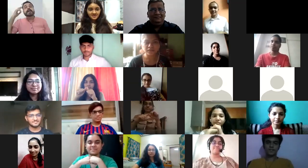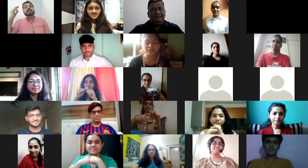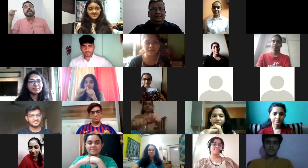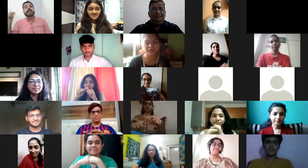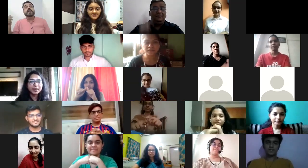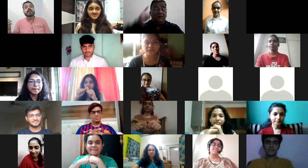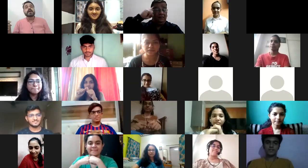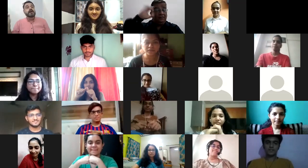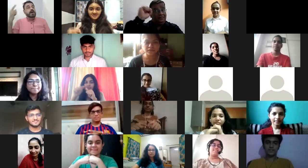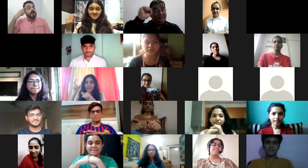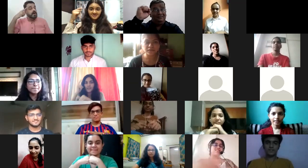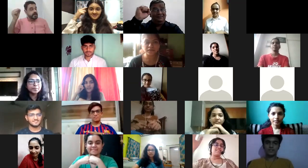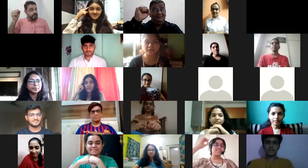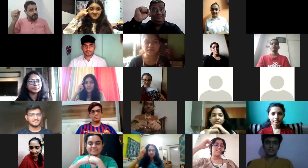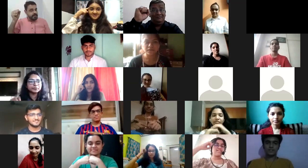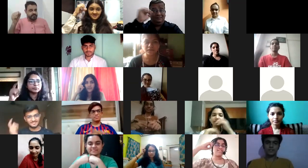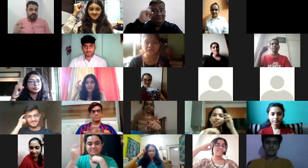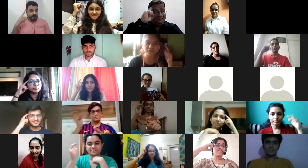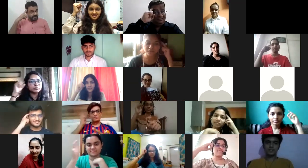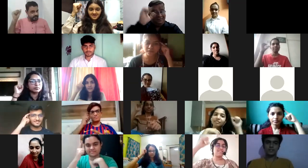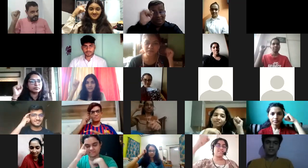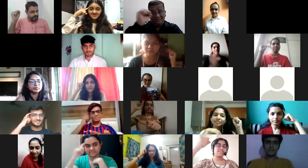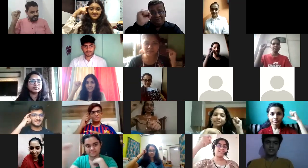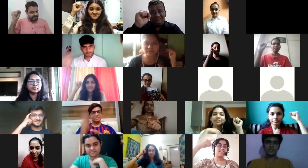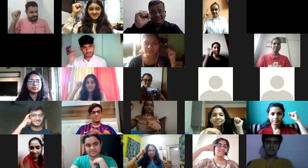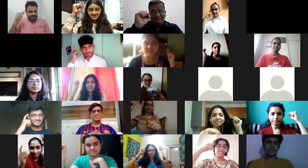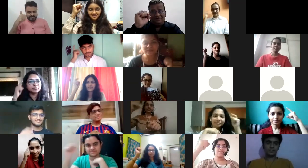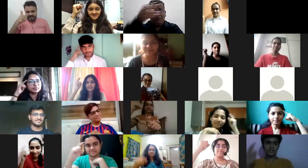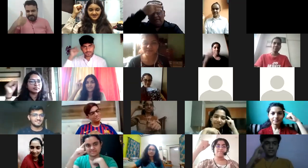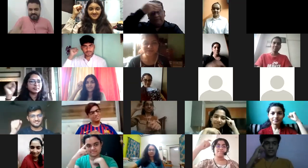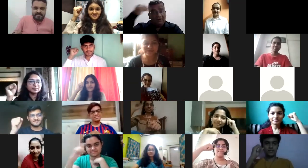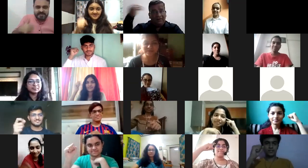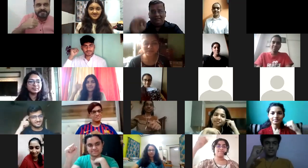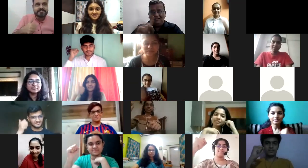sign? Remember. Will you all remember? Yes.